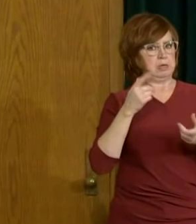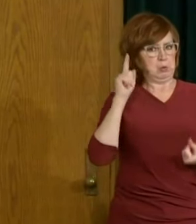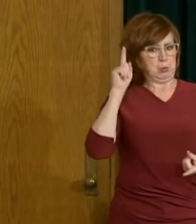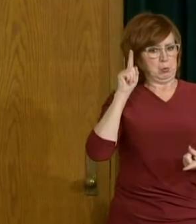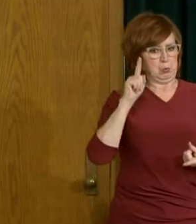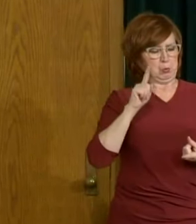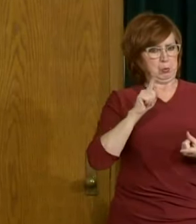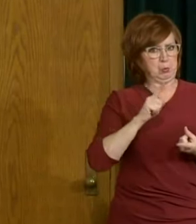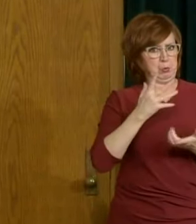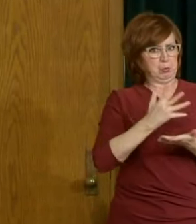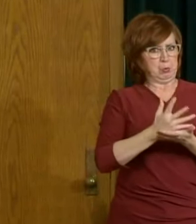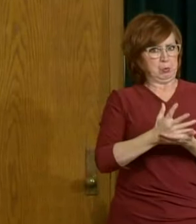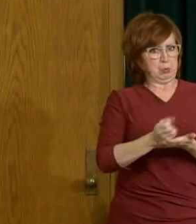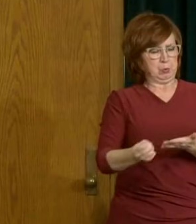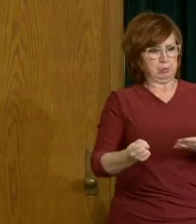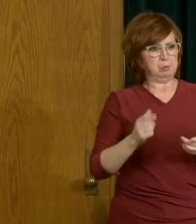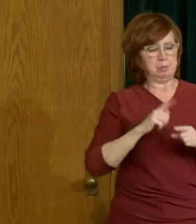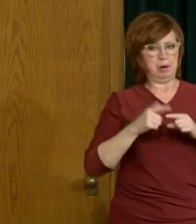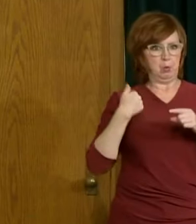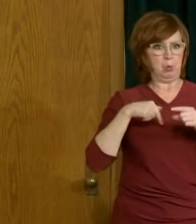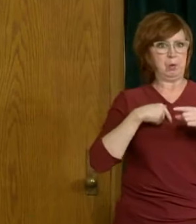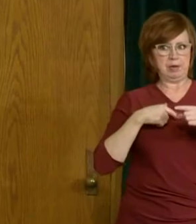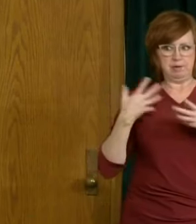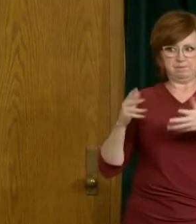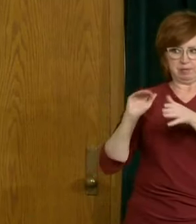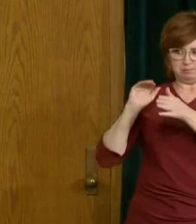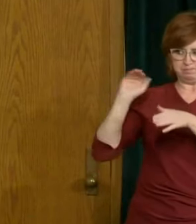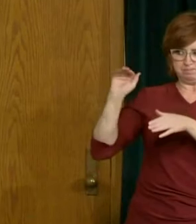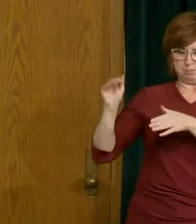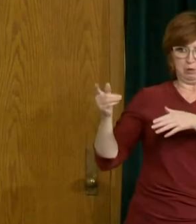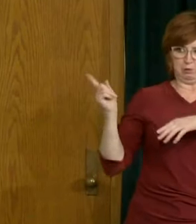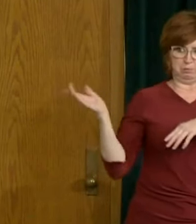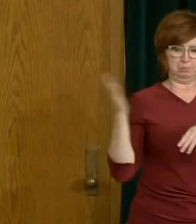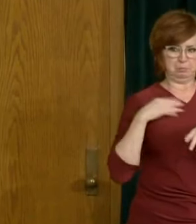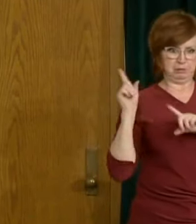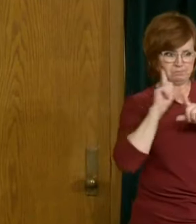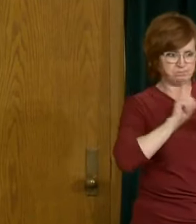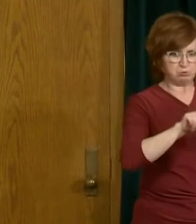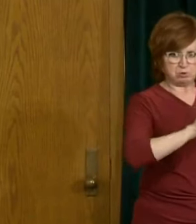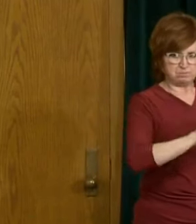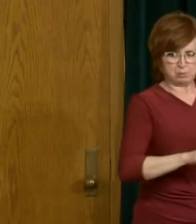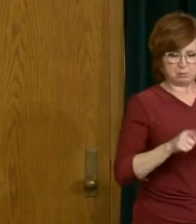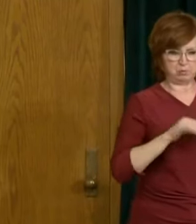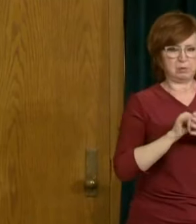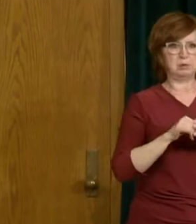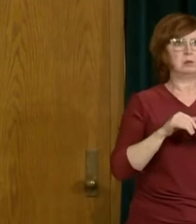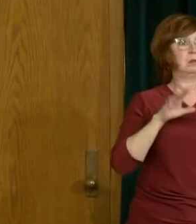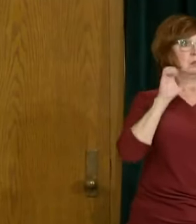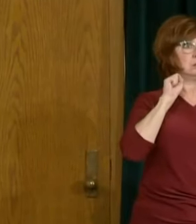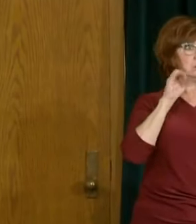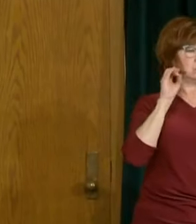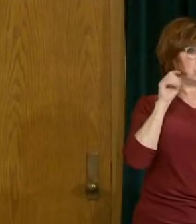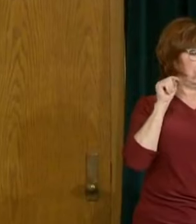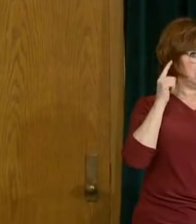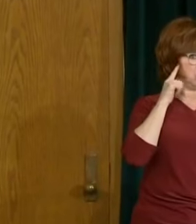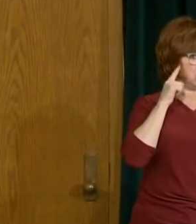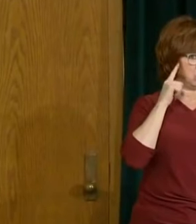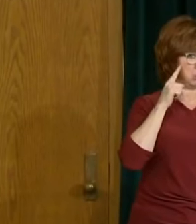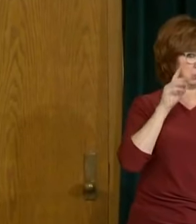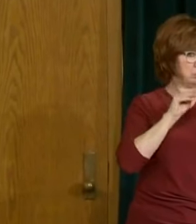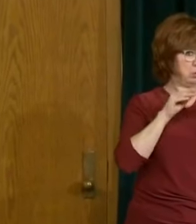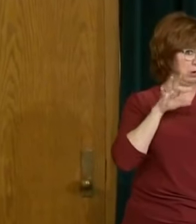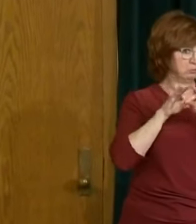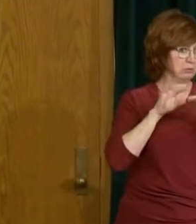Is there a comment from the SHA on any supplies up north? Scott, are you aware of anything further on